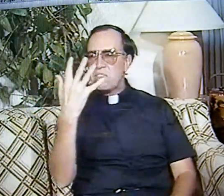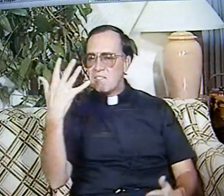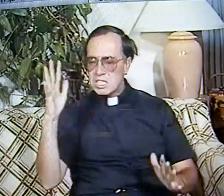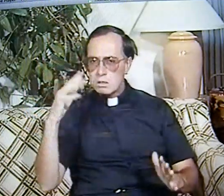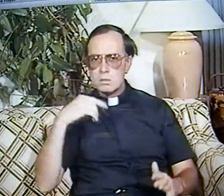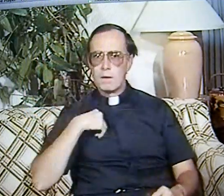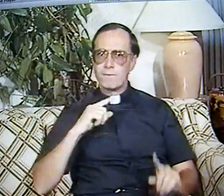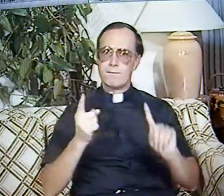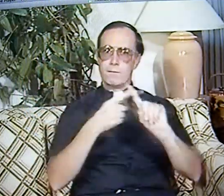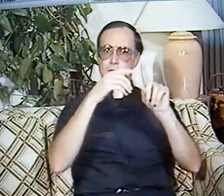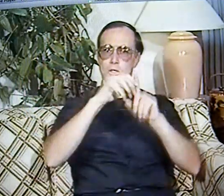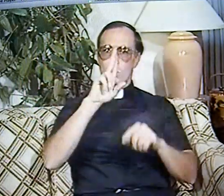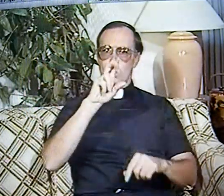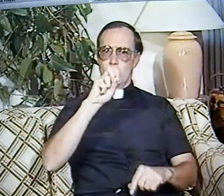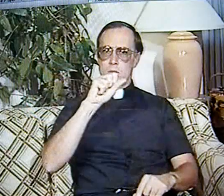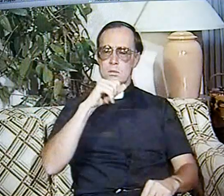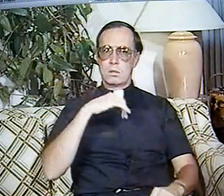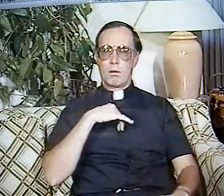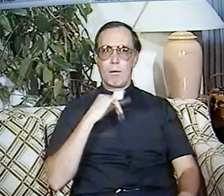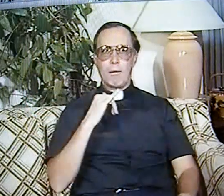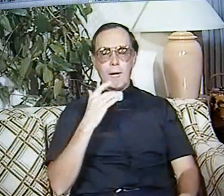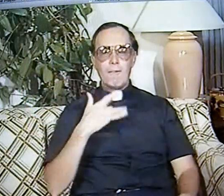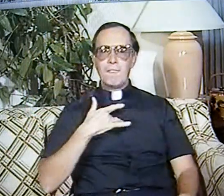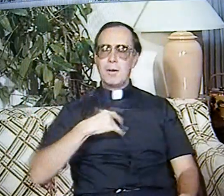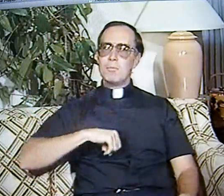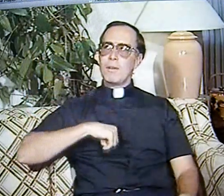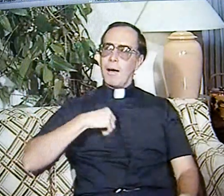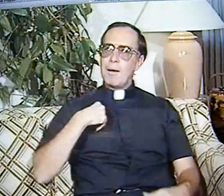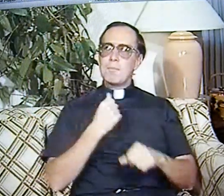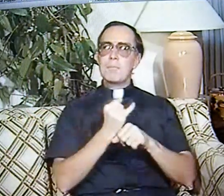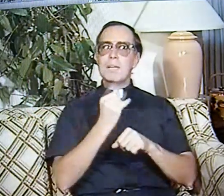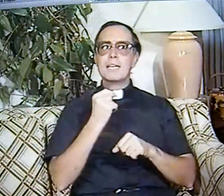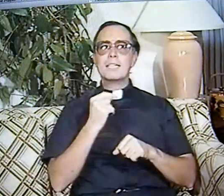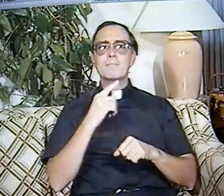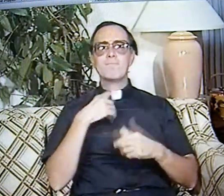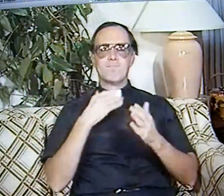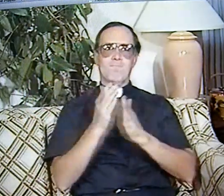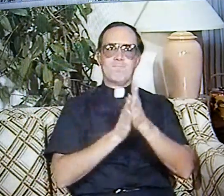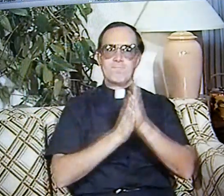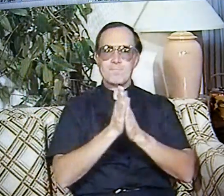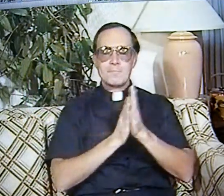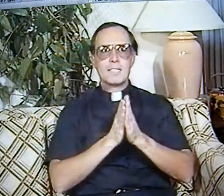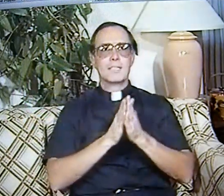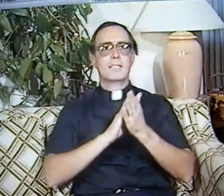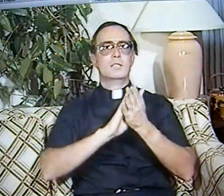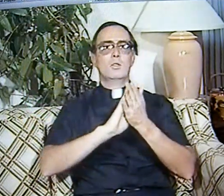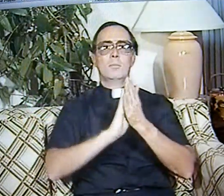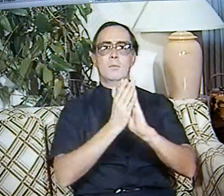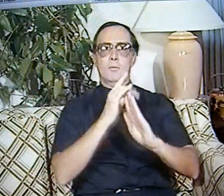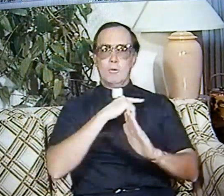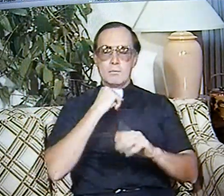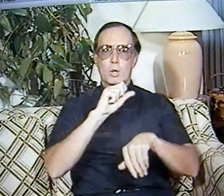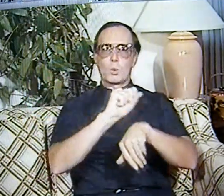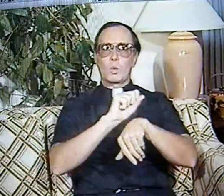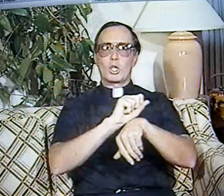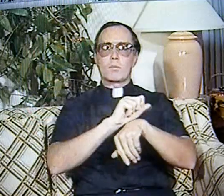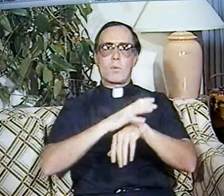In America, there's maybe, a few deaf people, but I was really proud to be part of those.